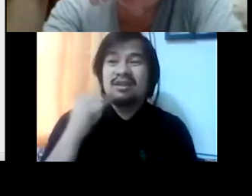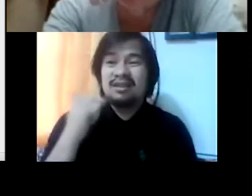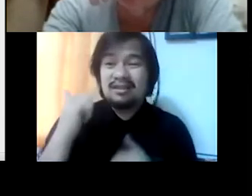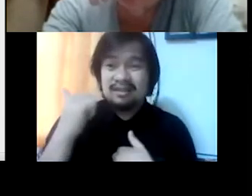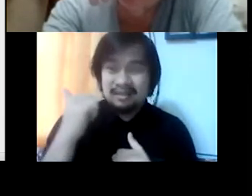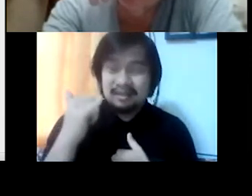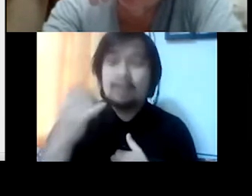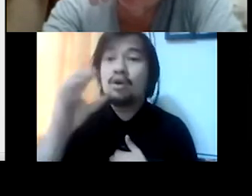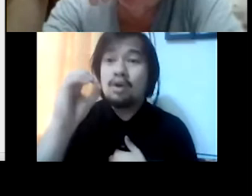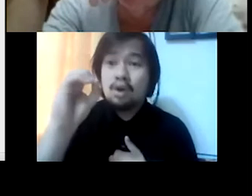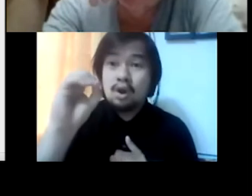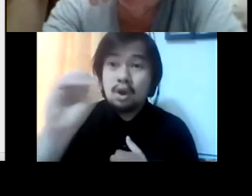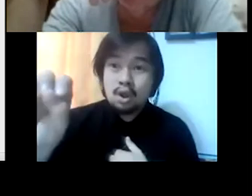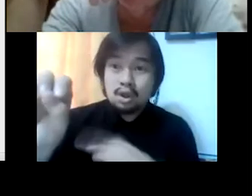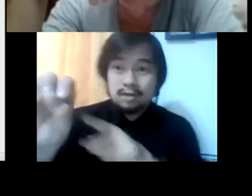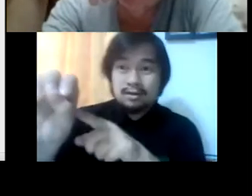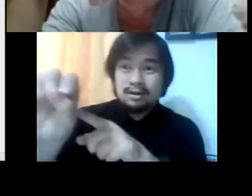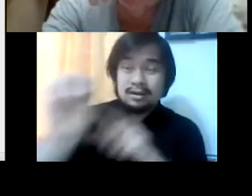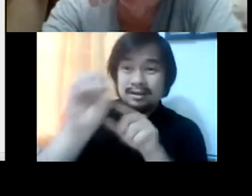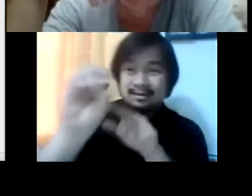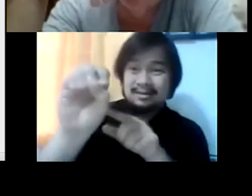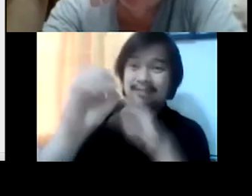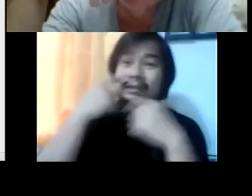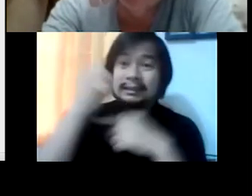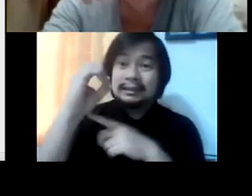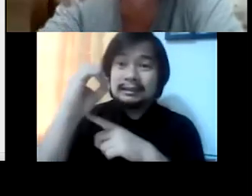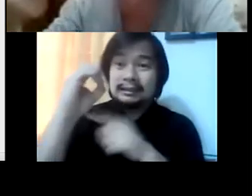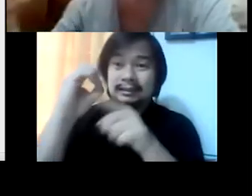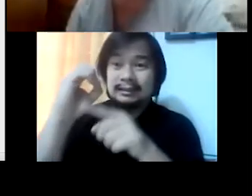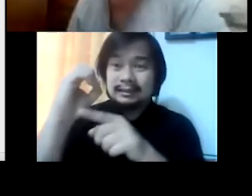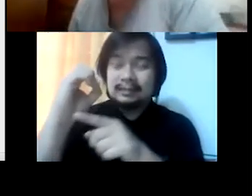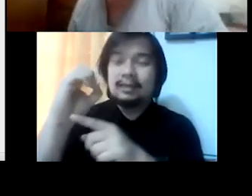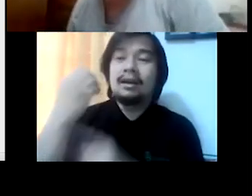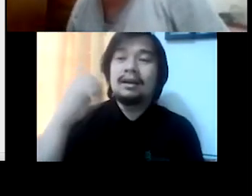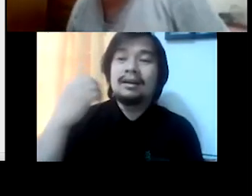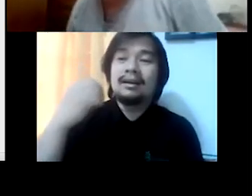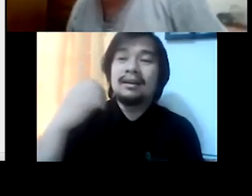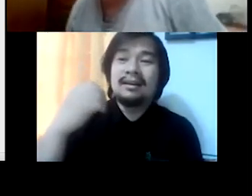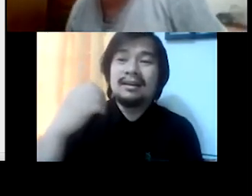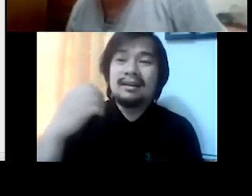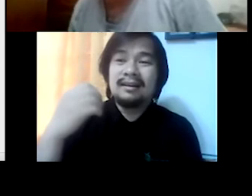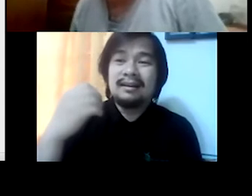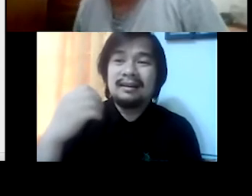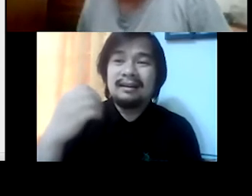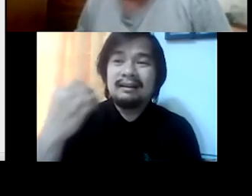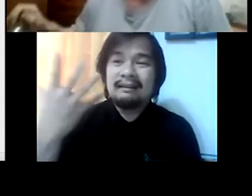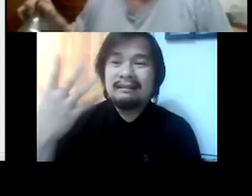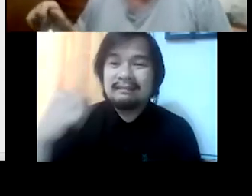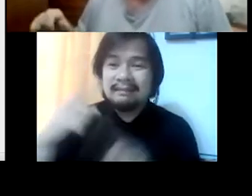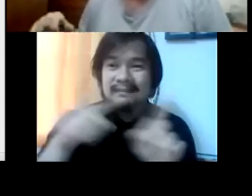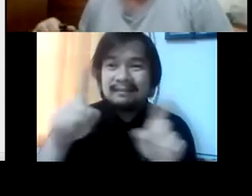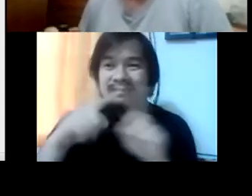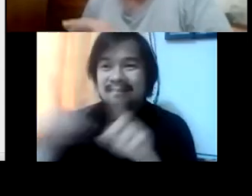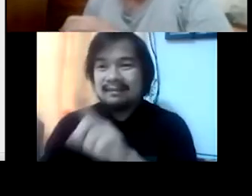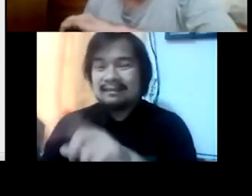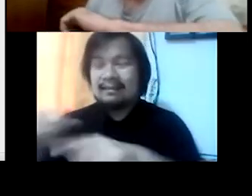yellow, it's more like this, and orange is more of a left as